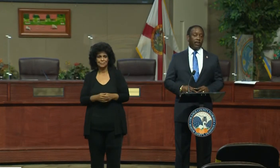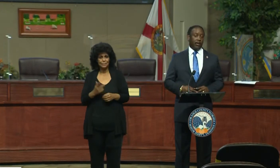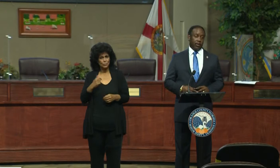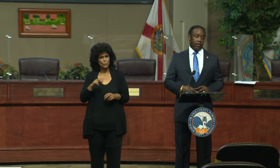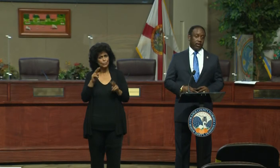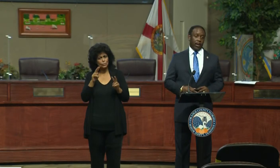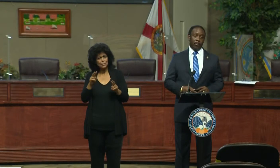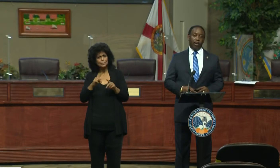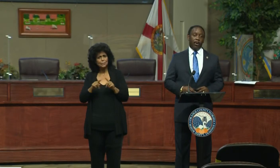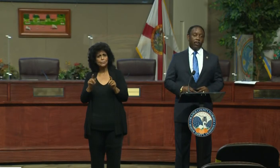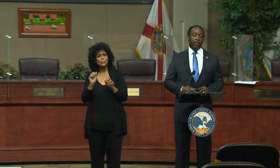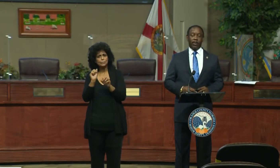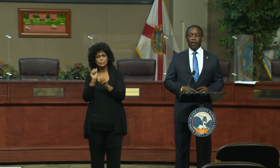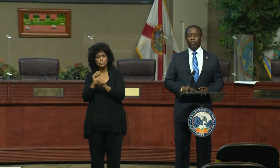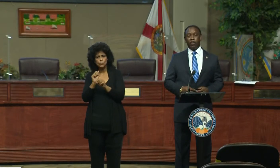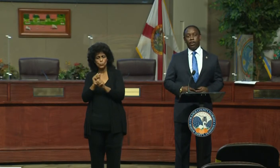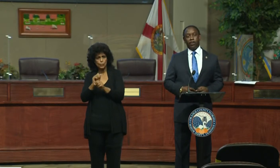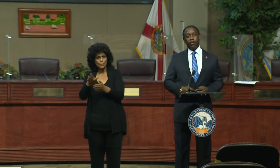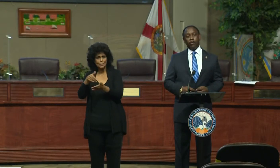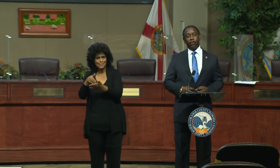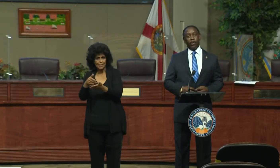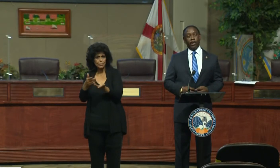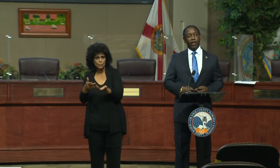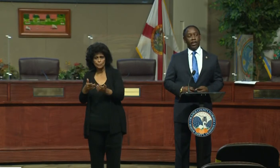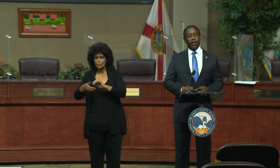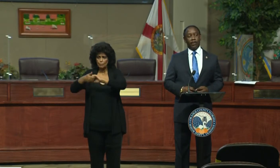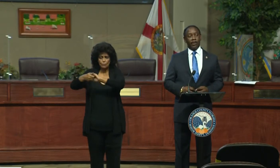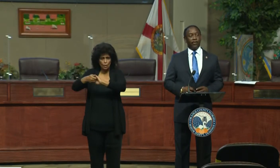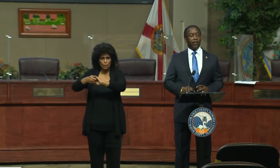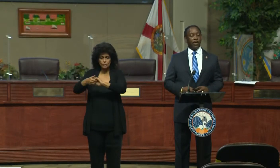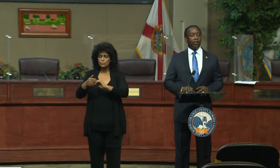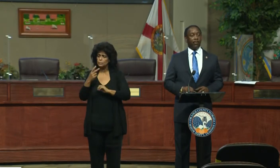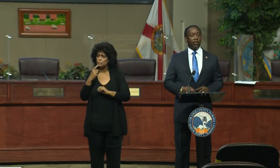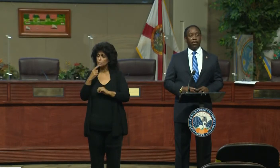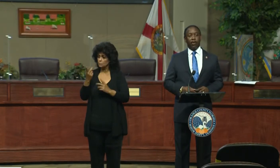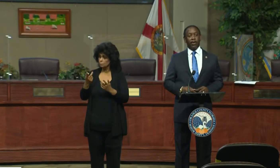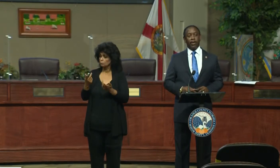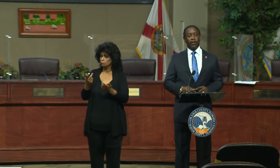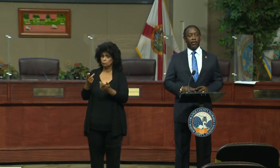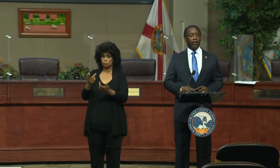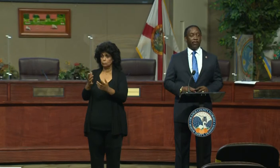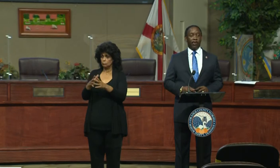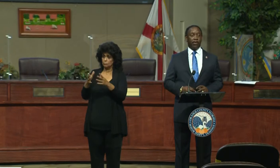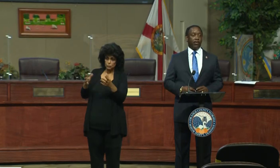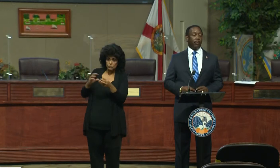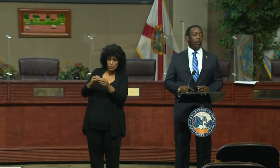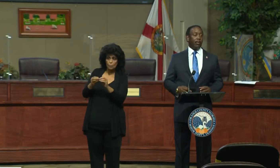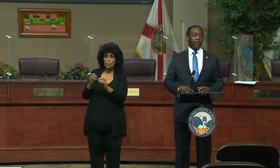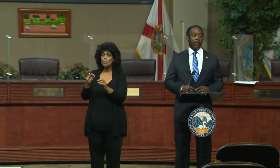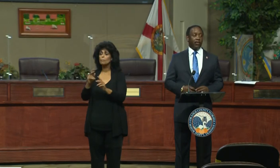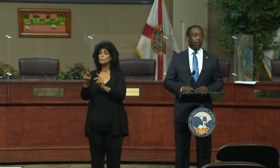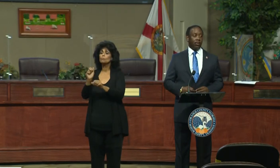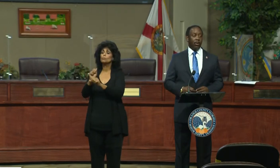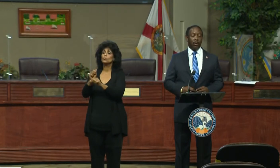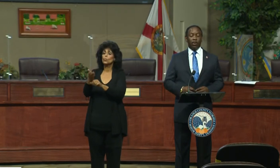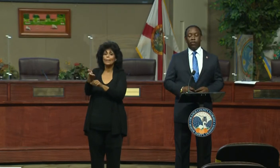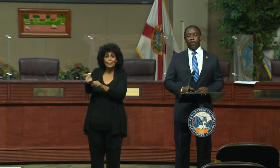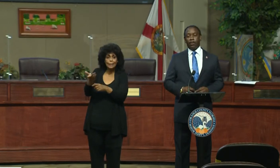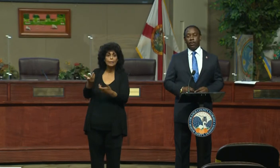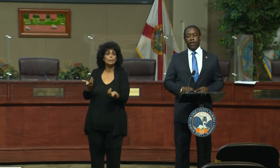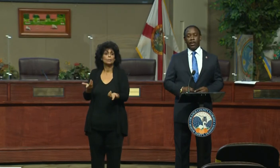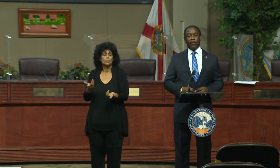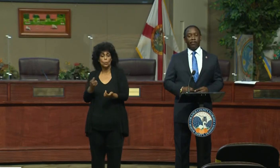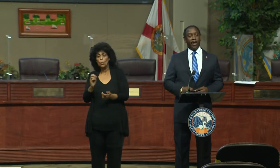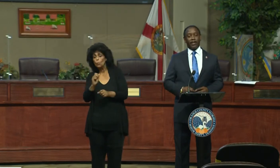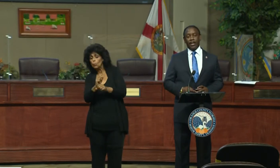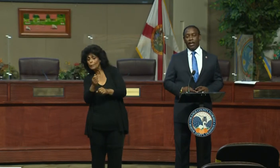employment centers and partnering with them if we can get a significant number of employees at various employment centers who want